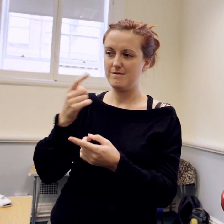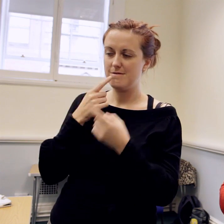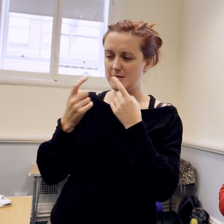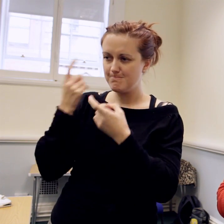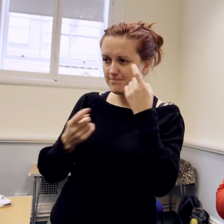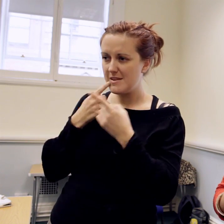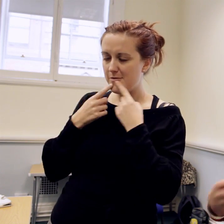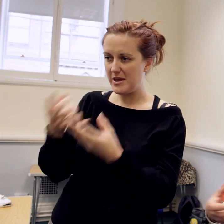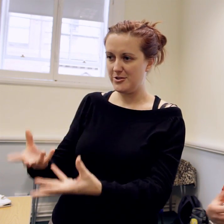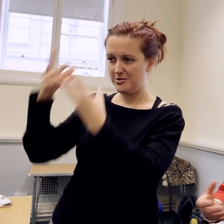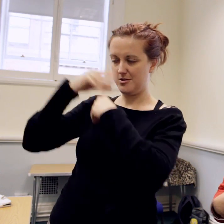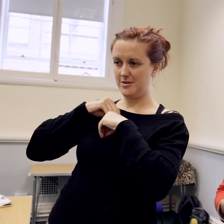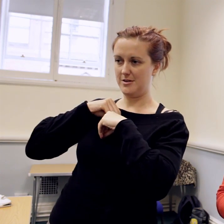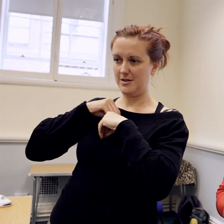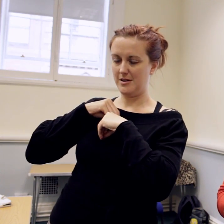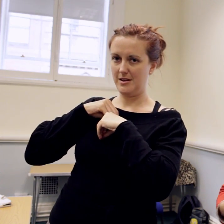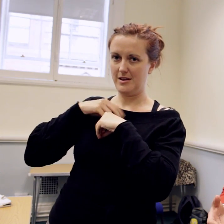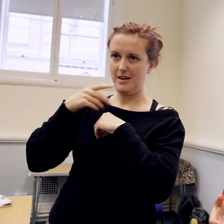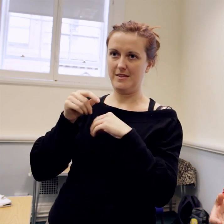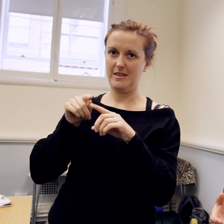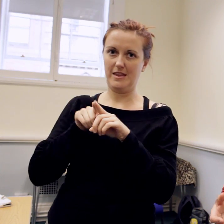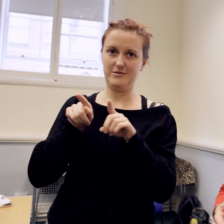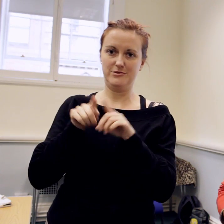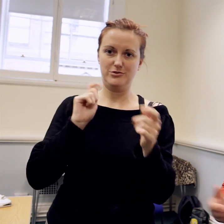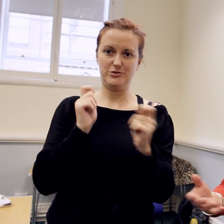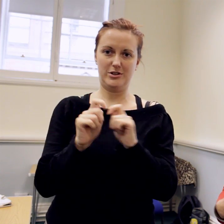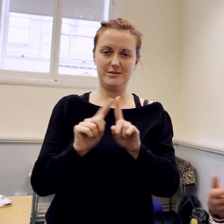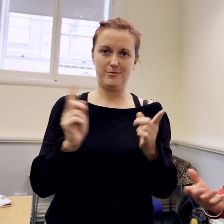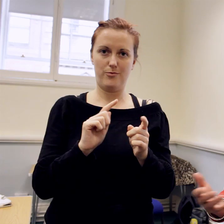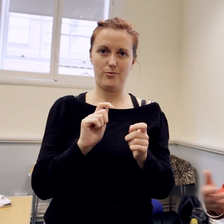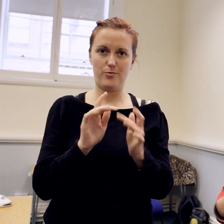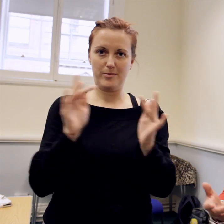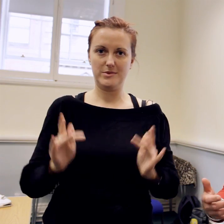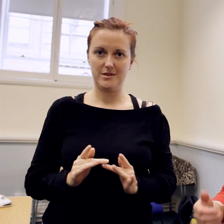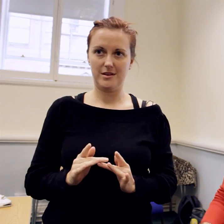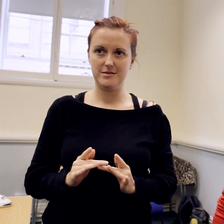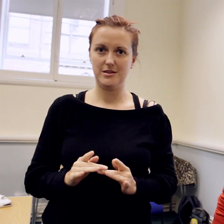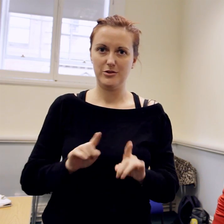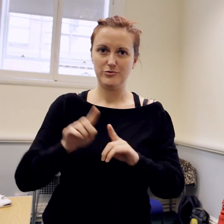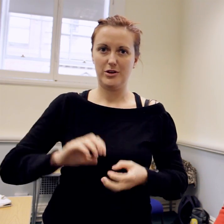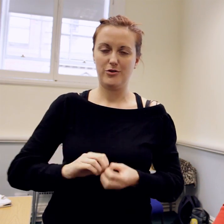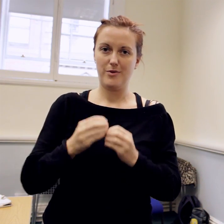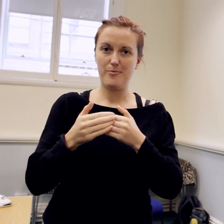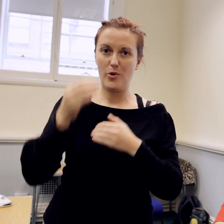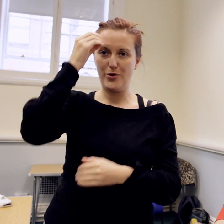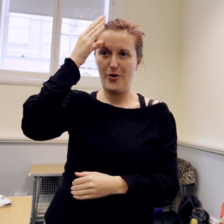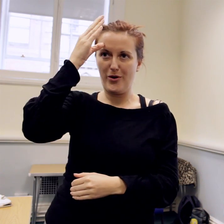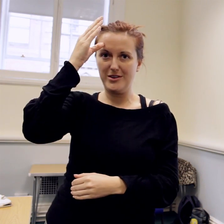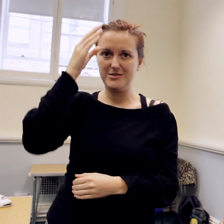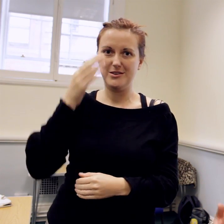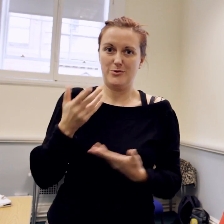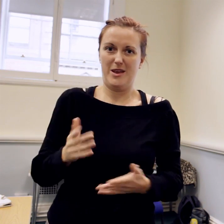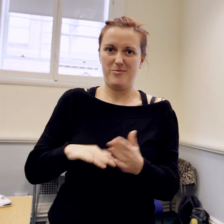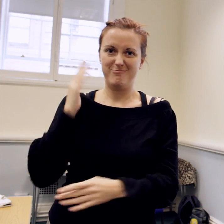people like councils will be able to use it as a way of auditing their facilities and also sharing and building knowledge and stuff. So we had a bit of a conversation